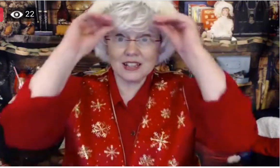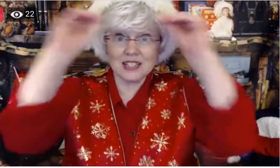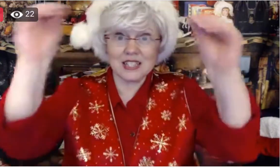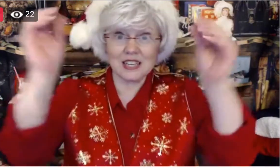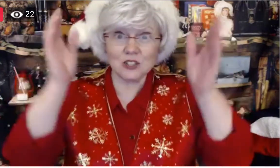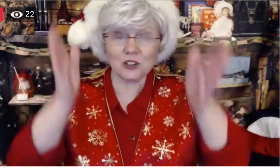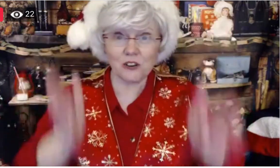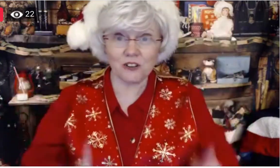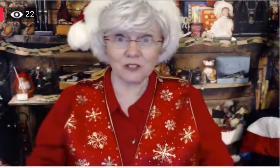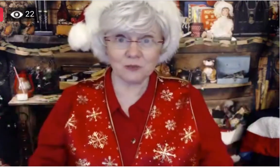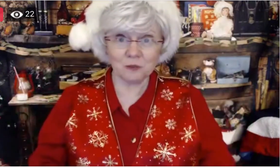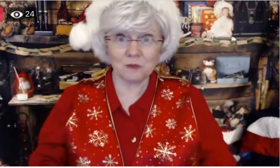teacher,